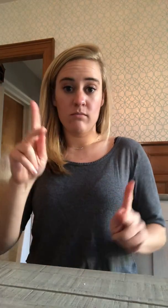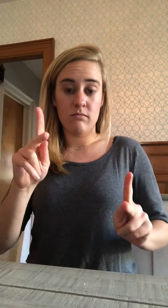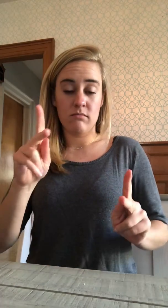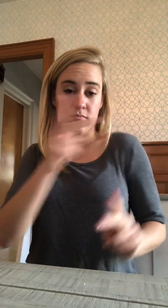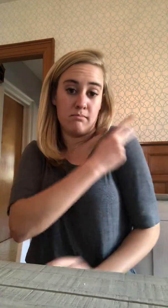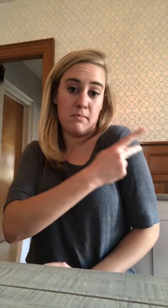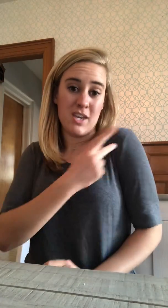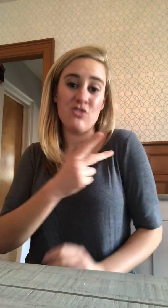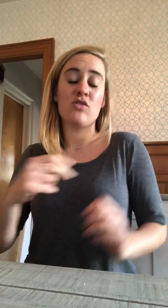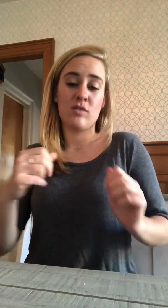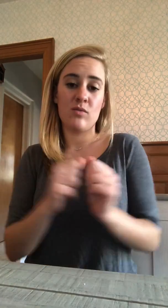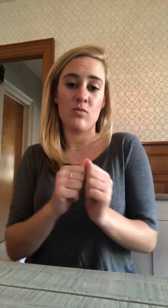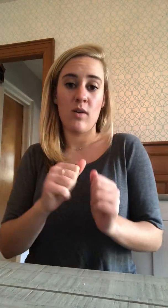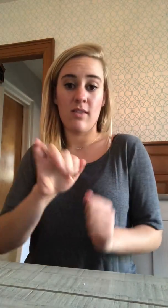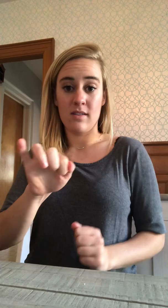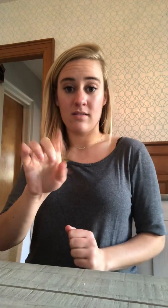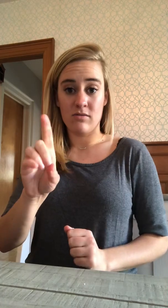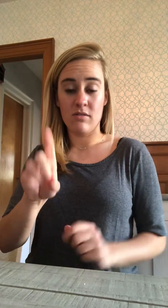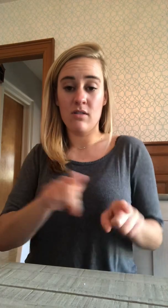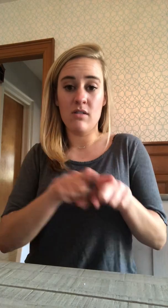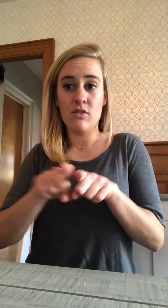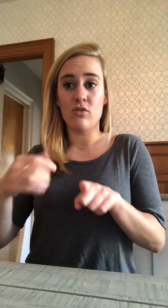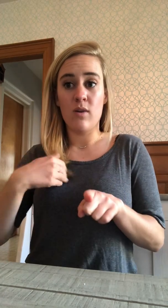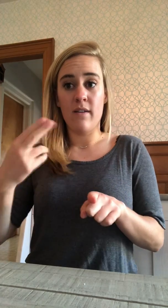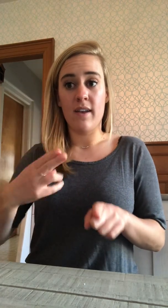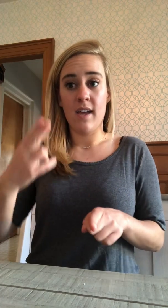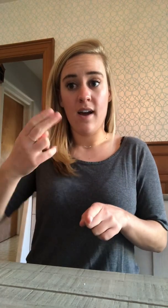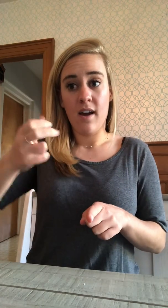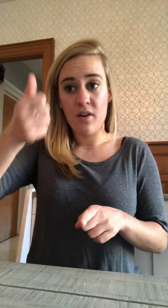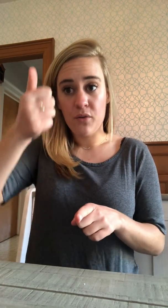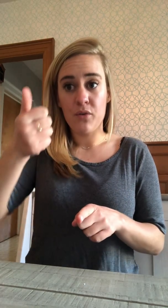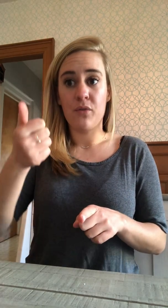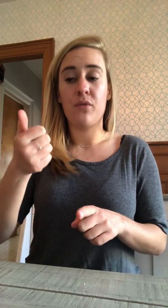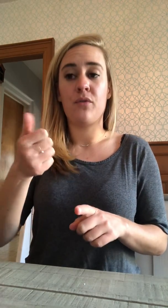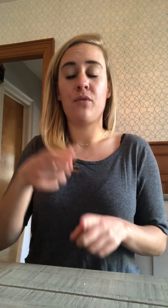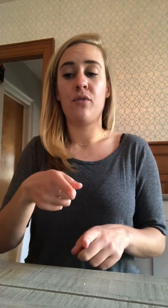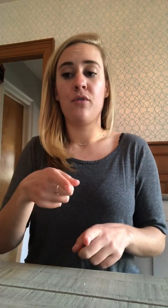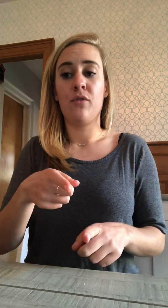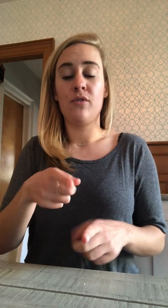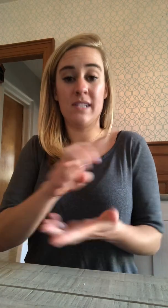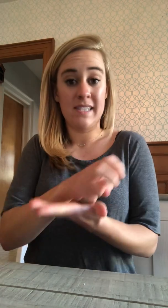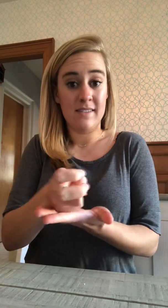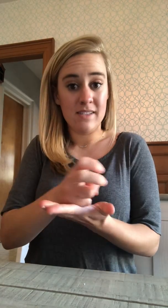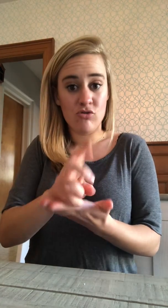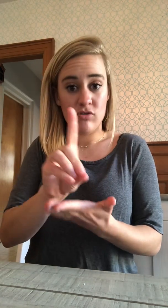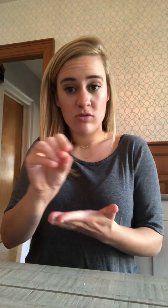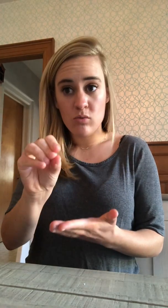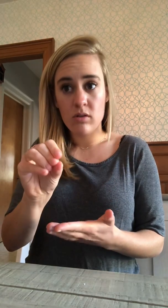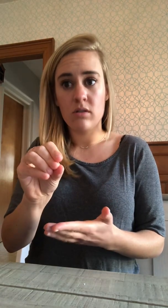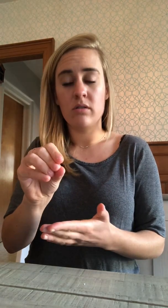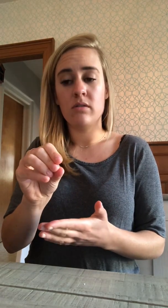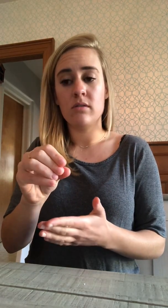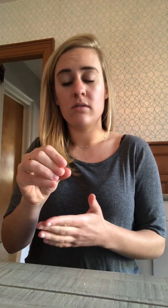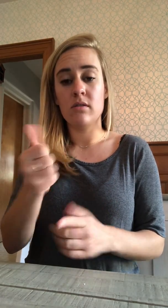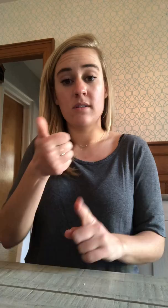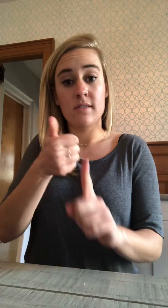disabilities also have a higher prevalence of seizure disorders, self-injurious behavior. It's